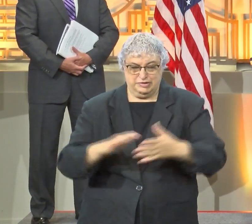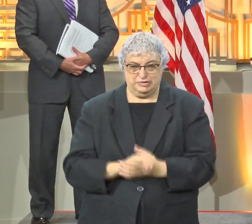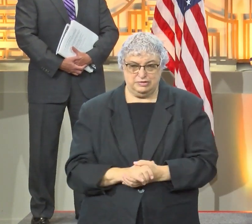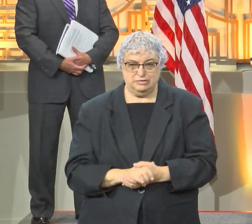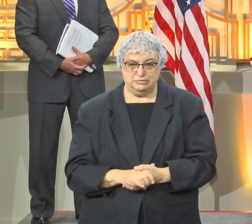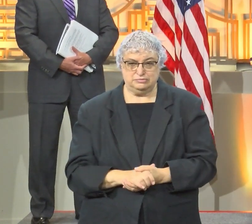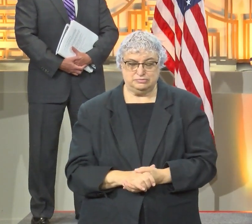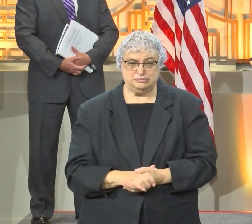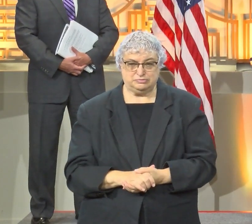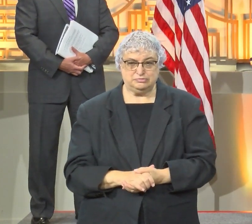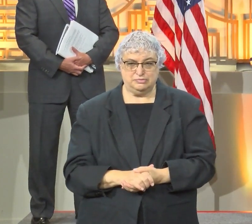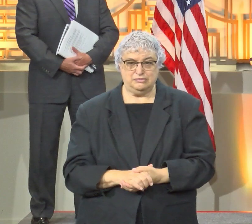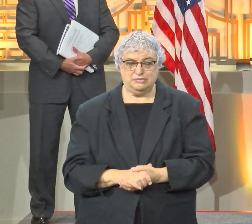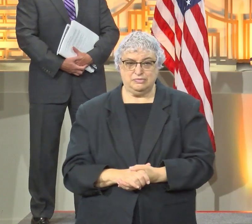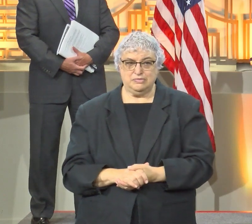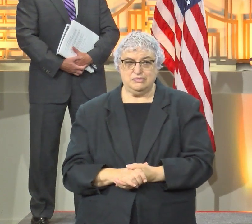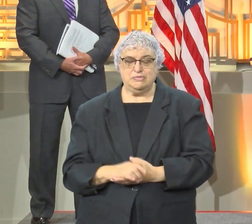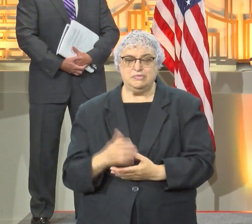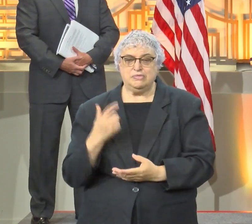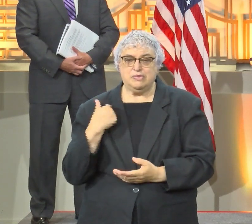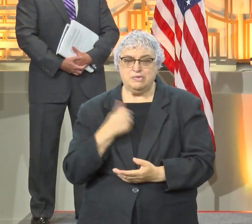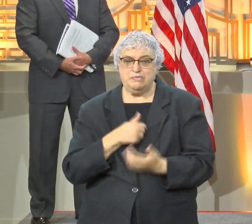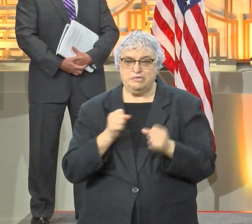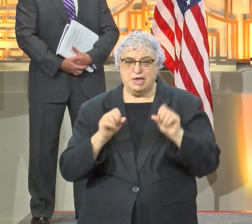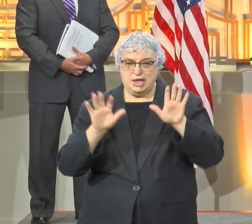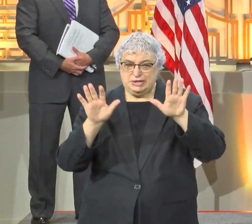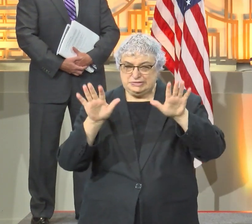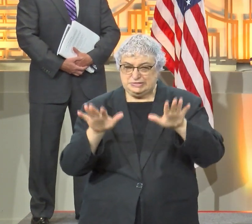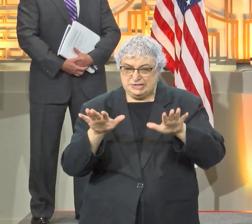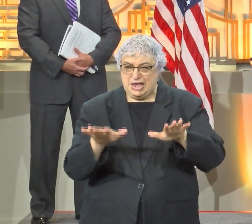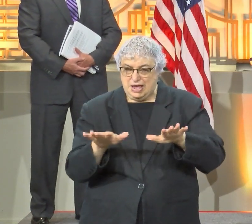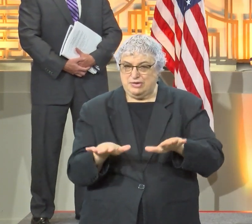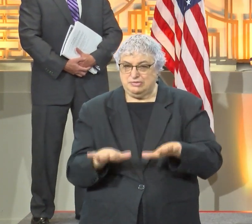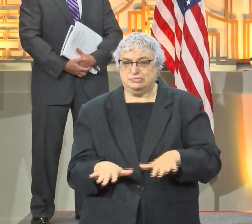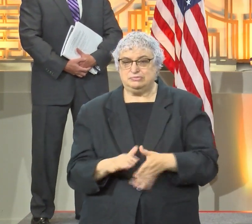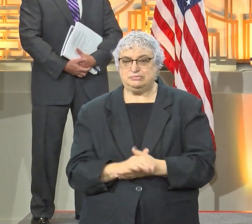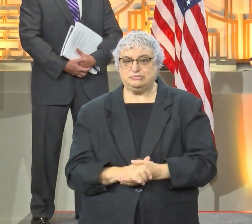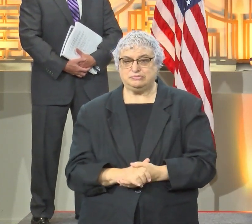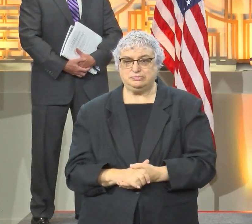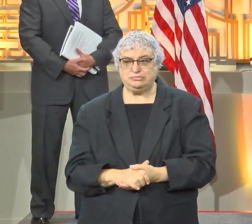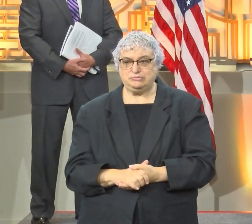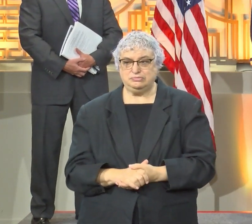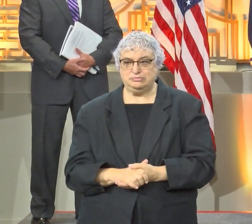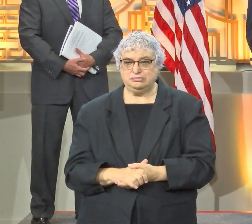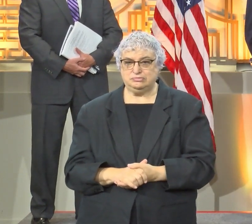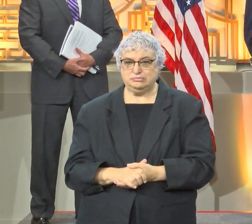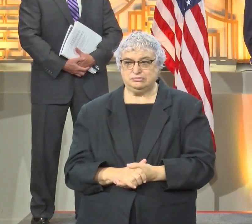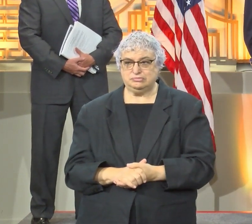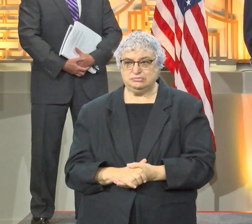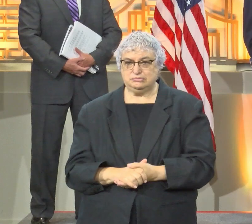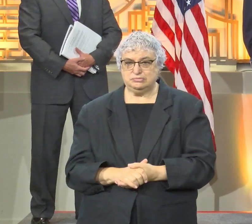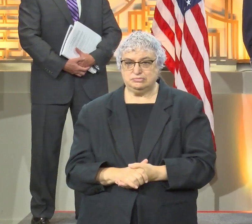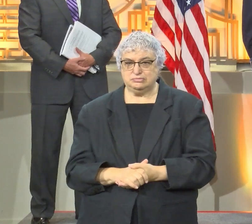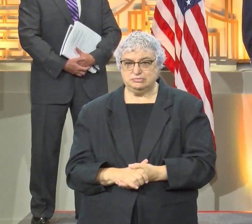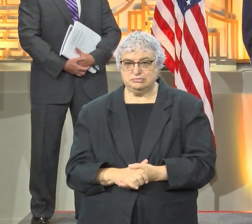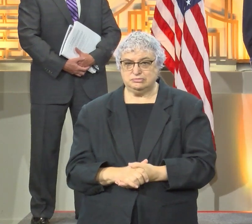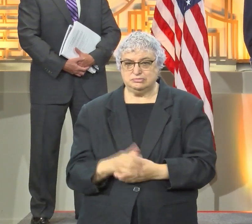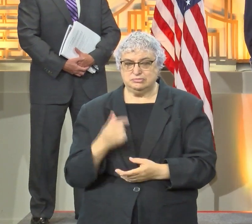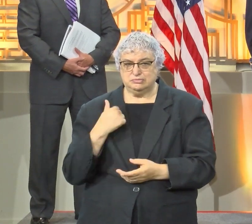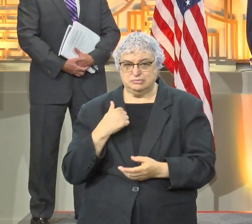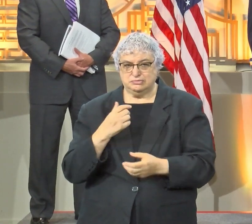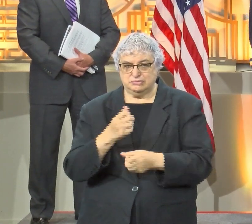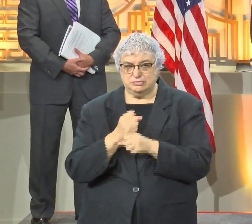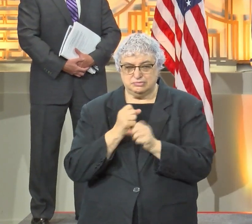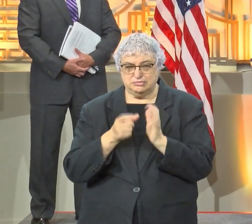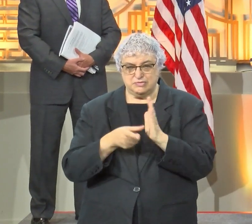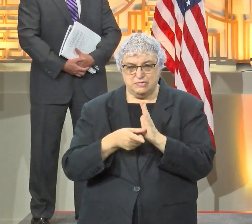we are doing everything we can to tamp that down. Let me also say that I received not too long